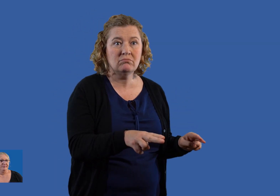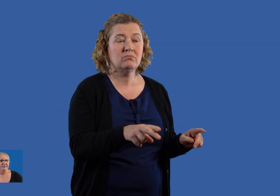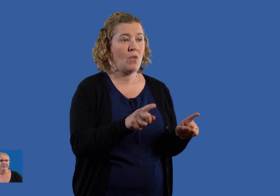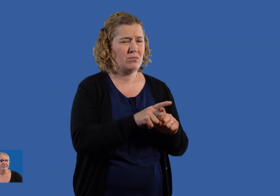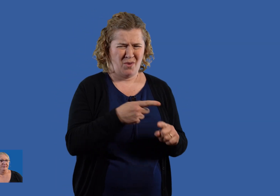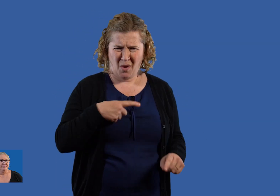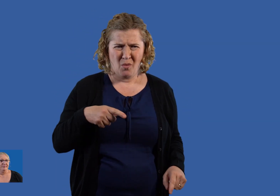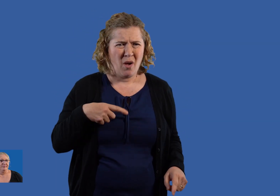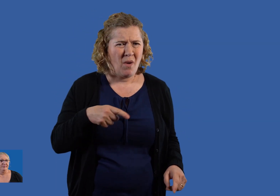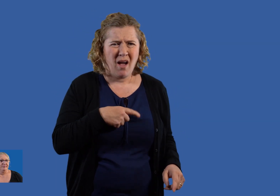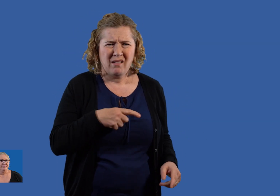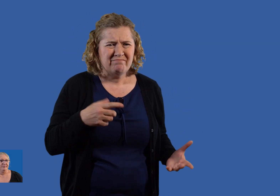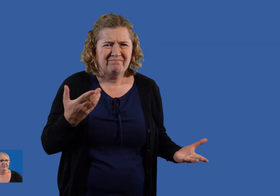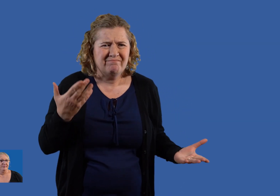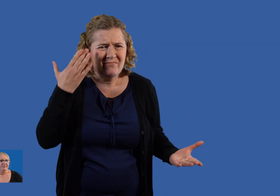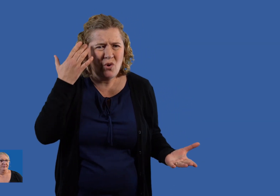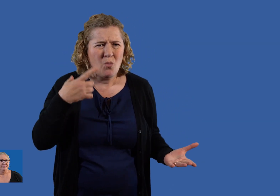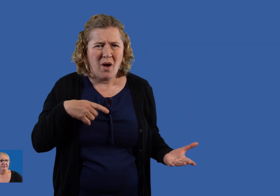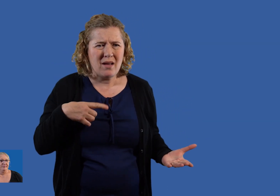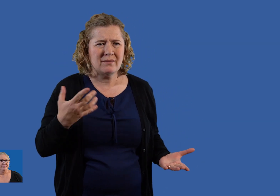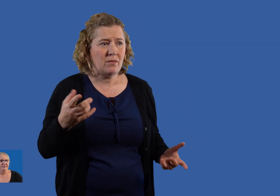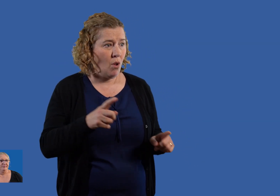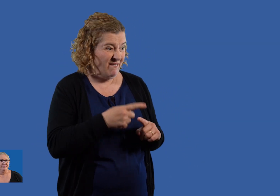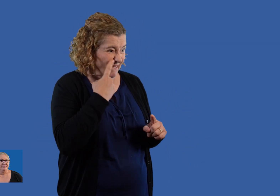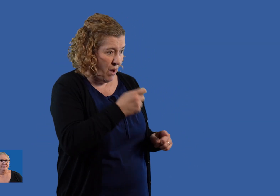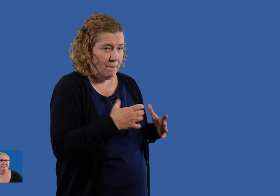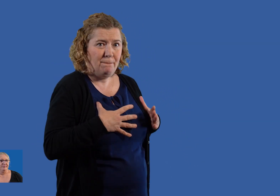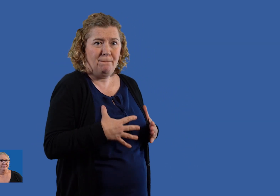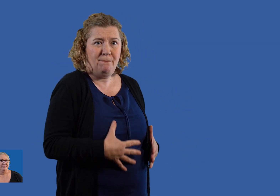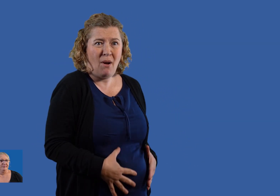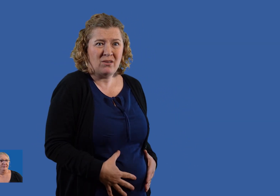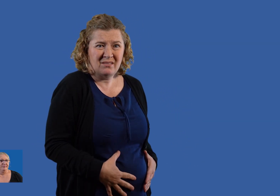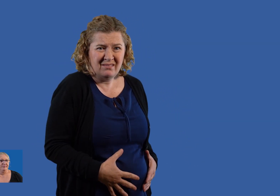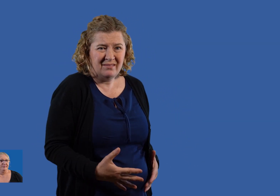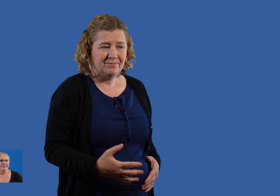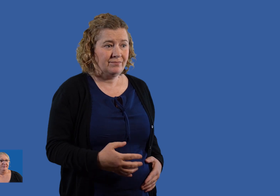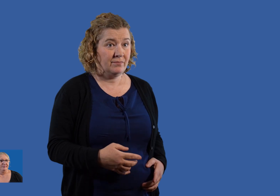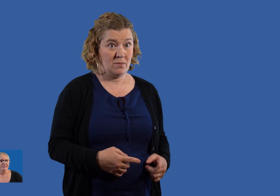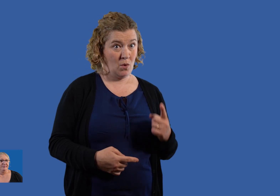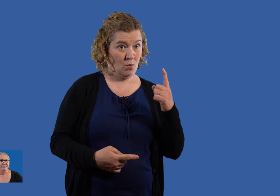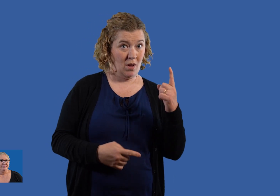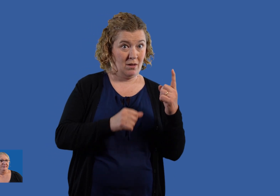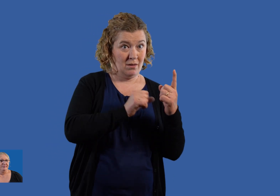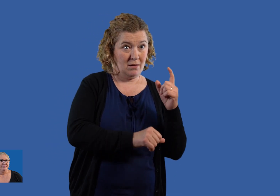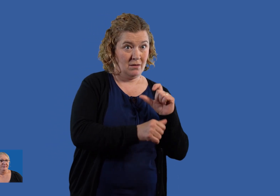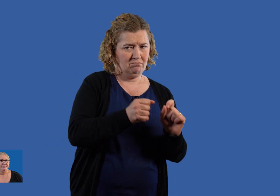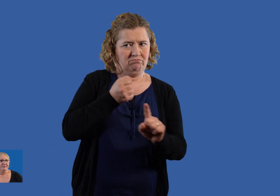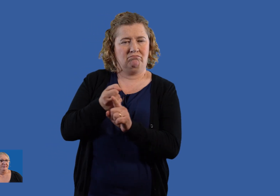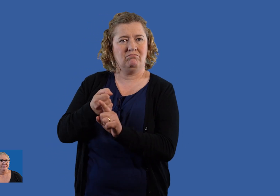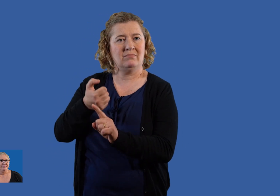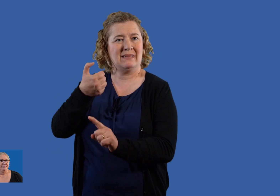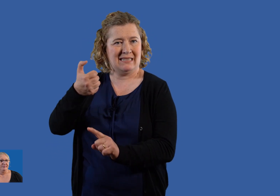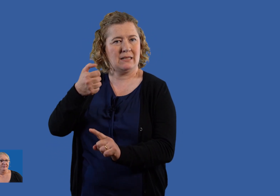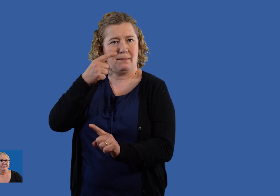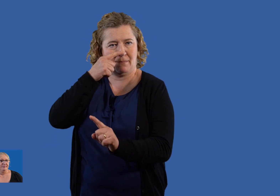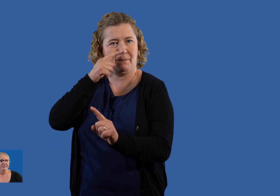shock of finding out the unanswered why and potentially the discovery of the body. For each suicide, it can leave at least